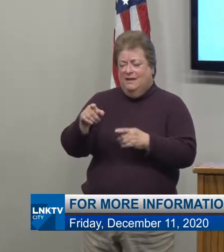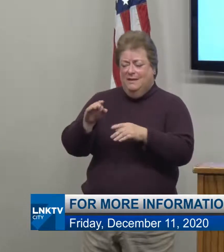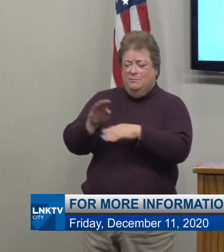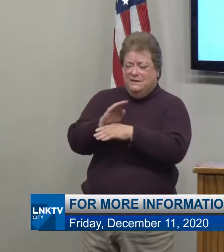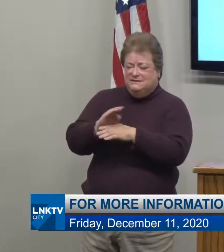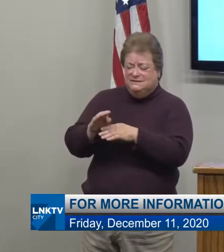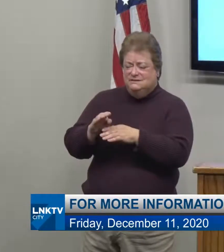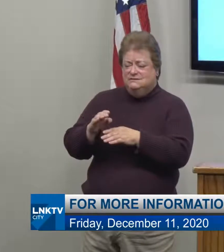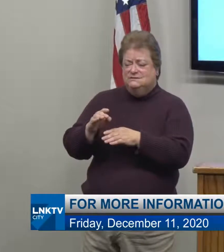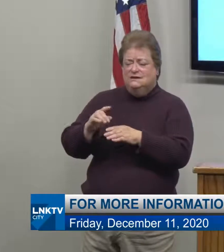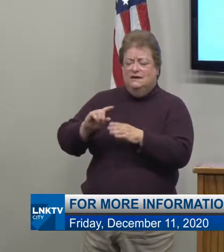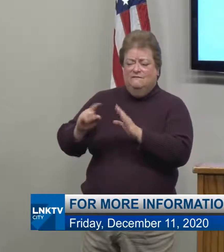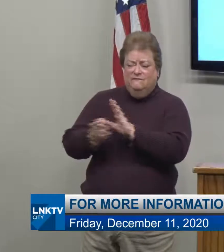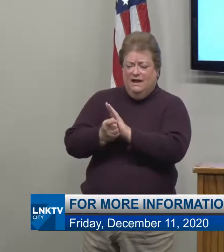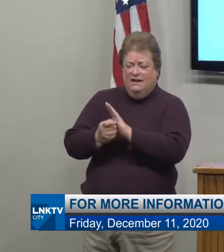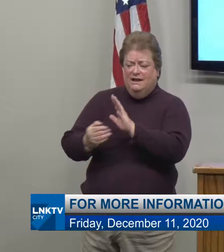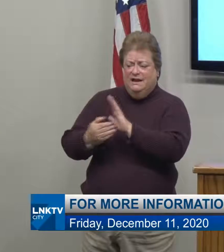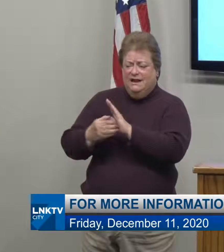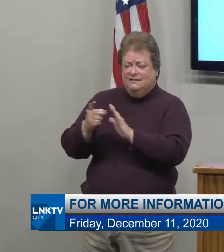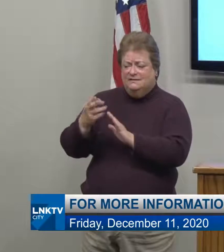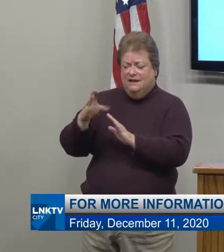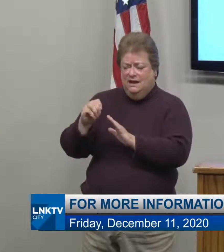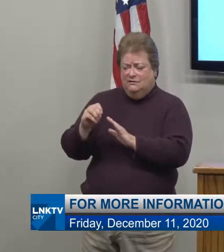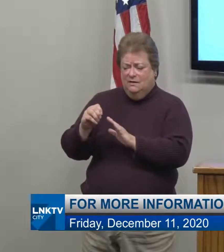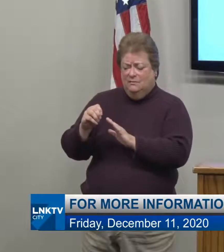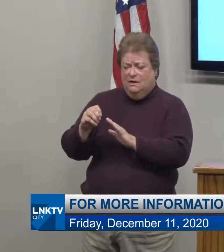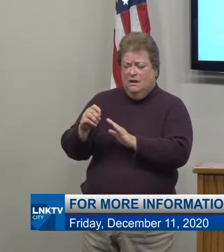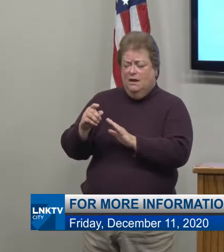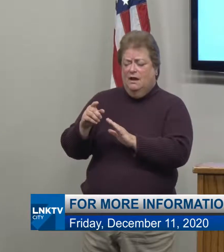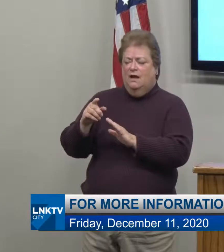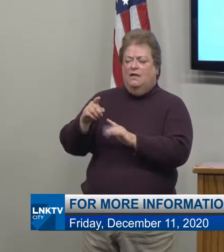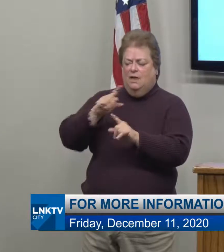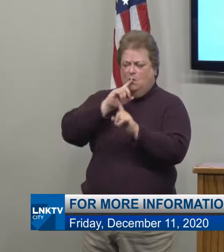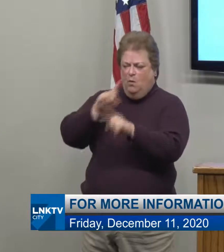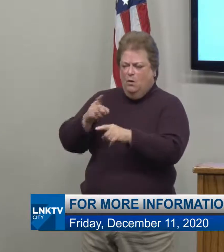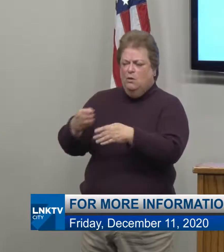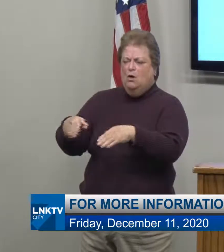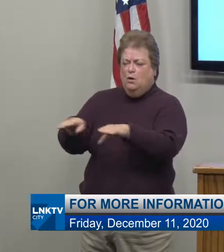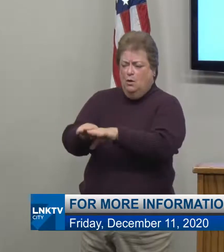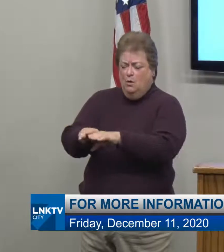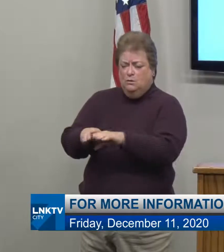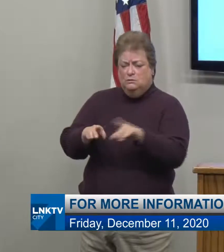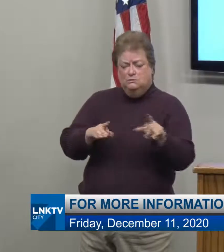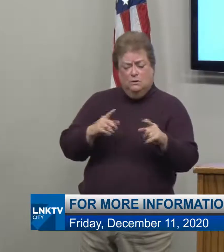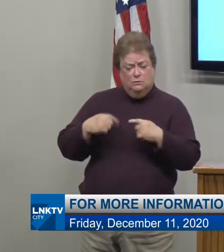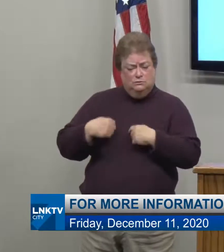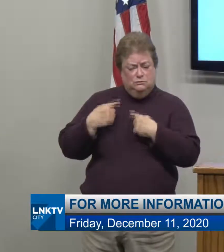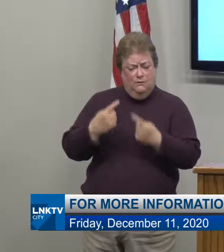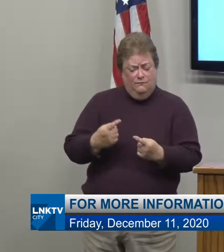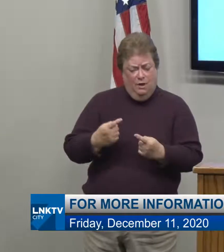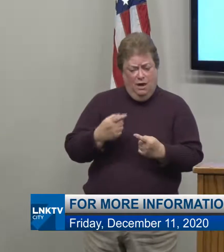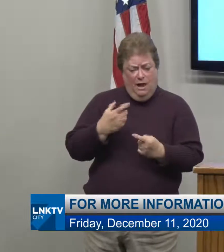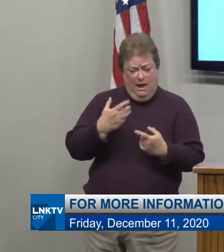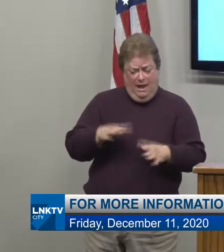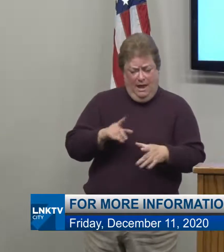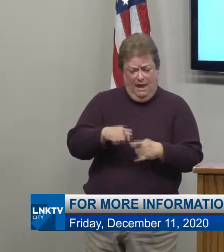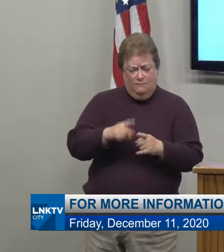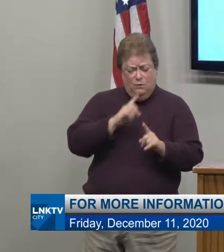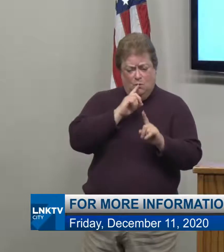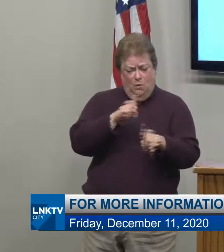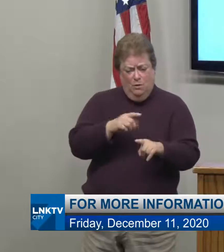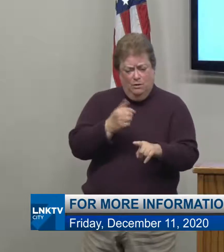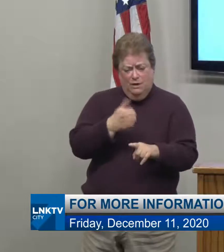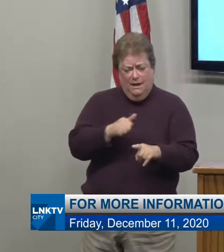this juncture, have you issued any more closure orders? I know some facilities that have been in violation have